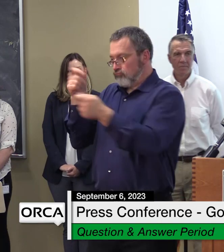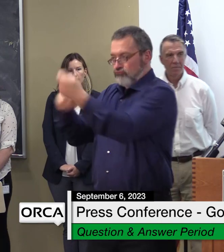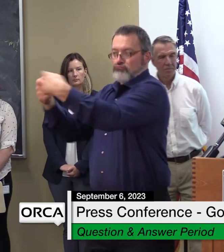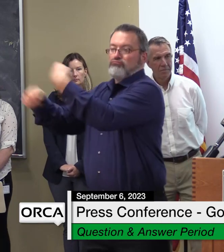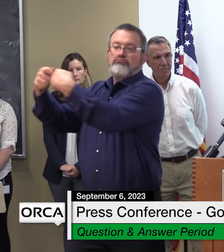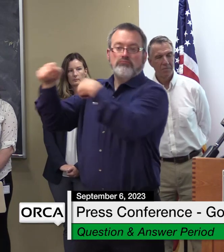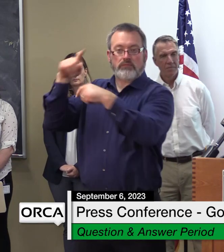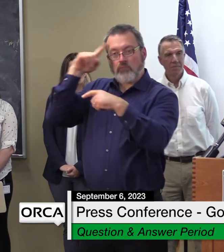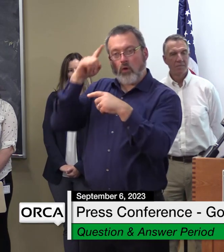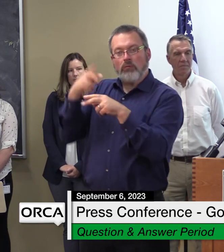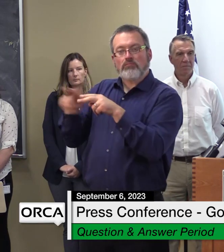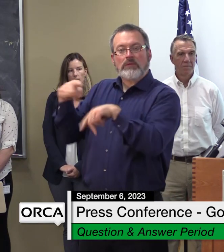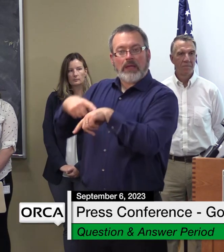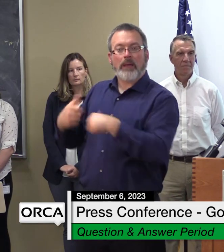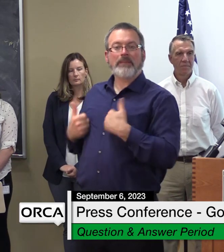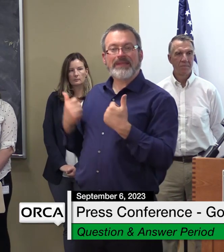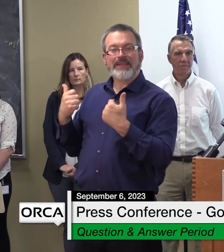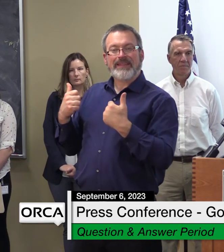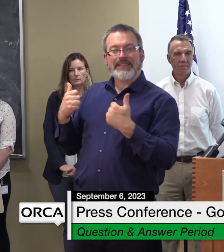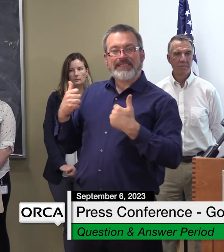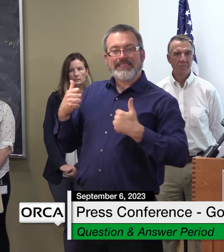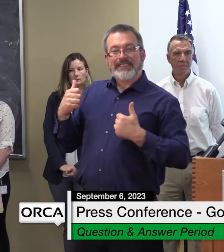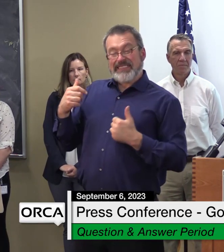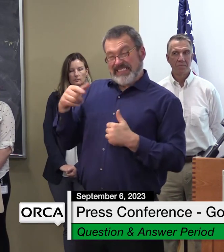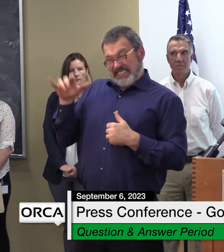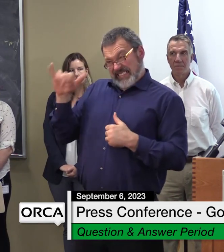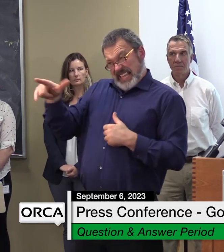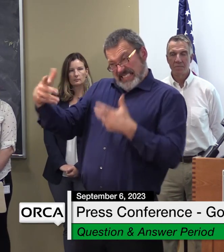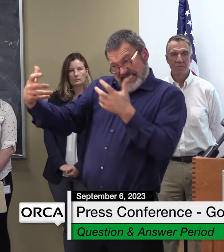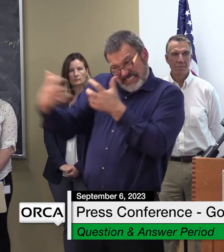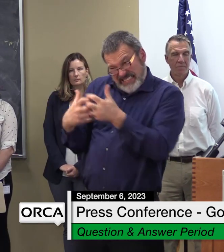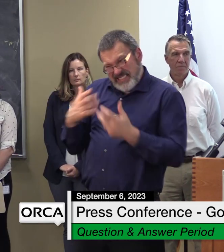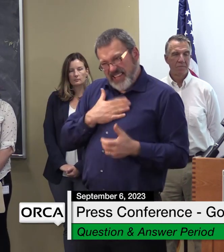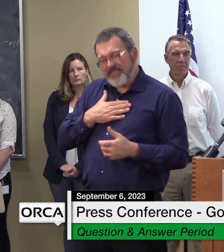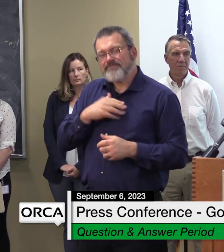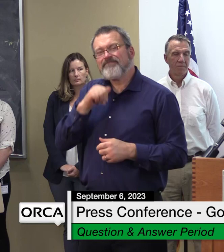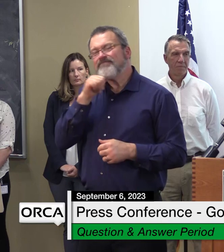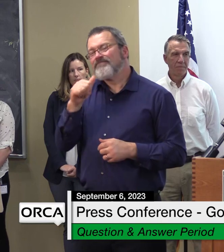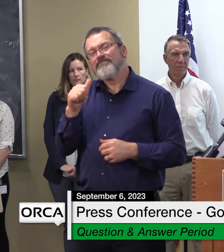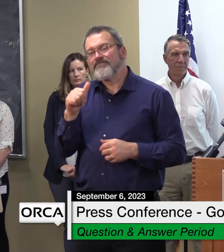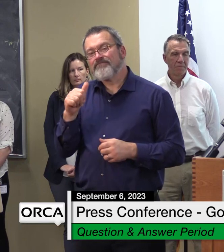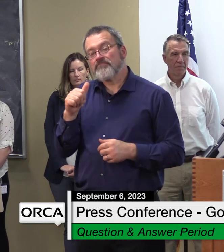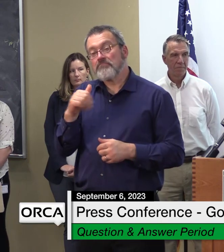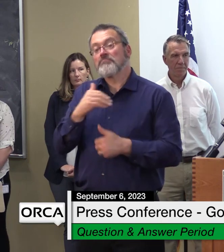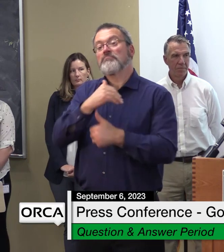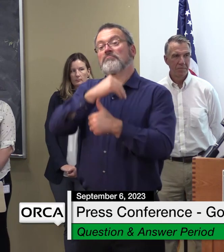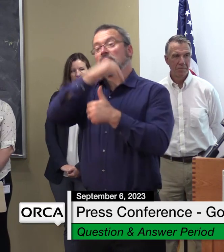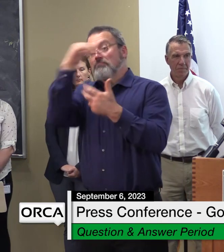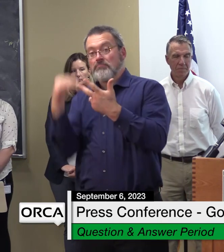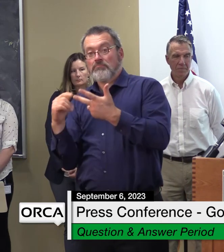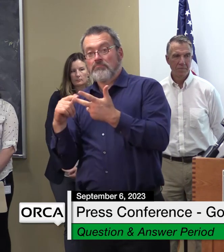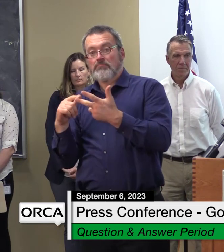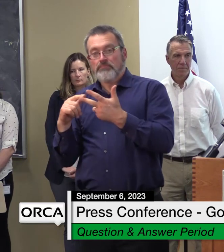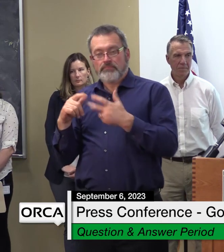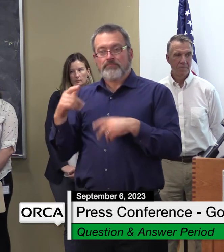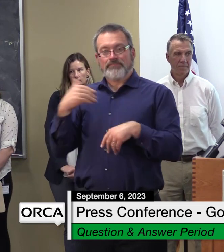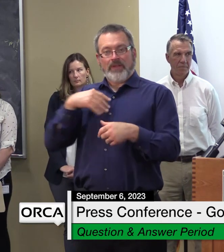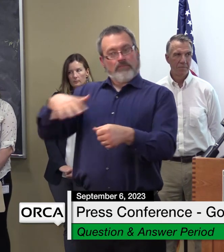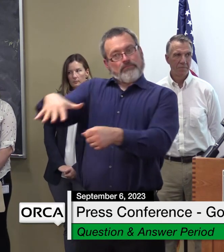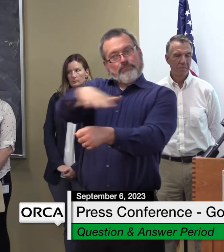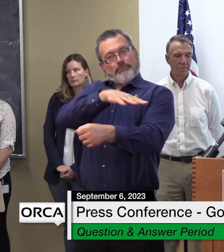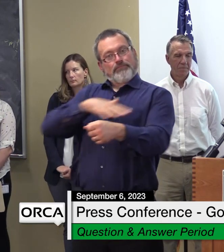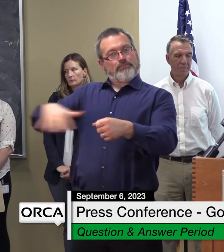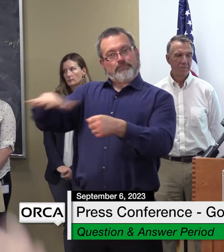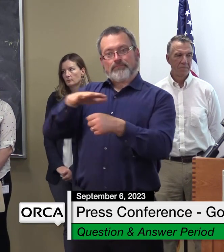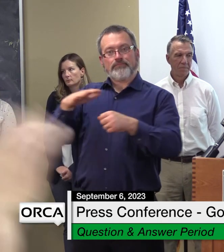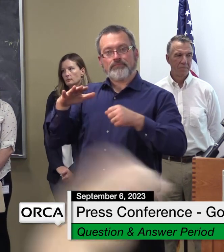suitable for us. So the next step for us to look at is the possibility for a group site where we can locate a number of